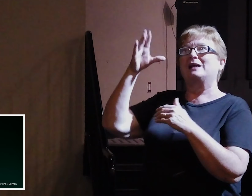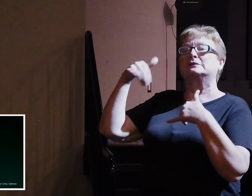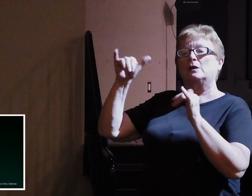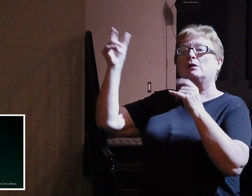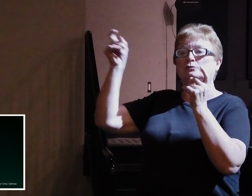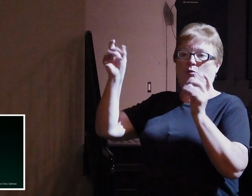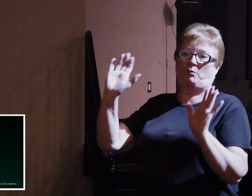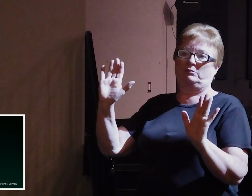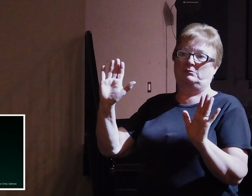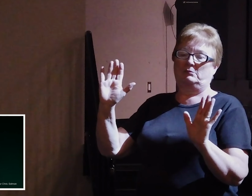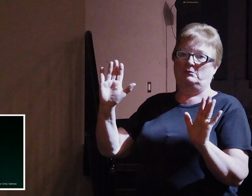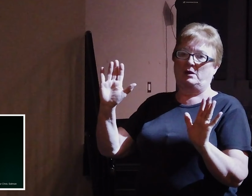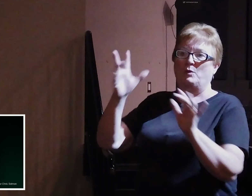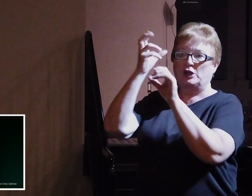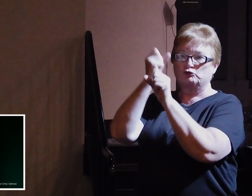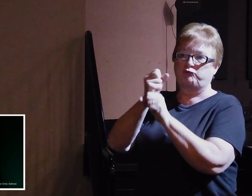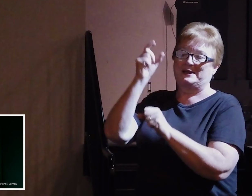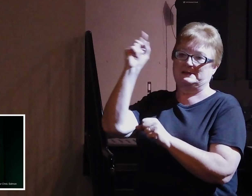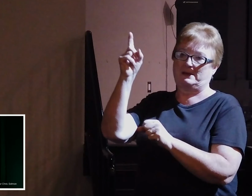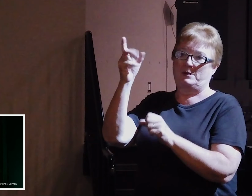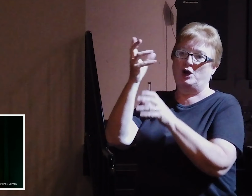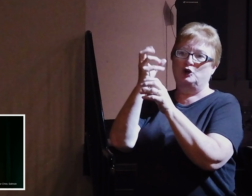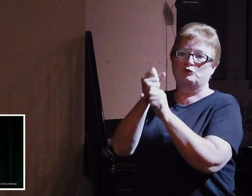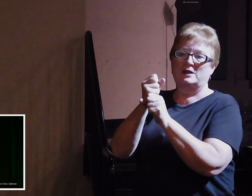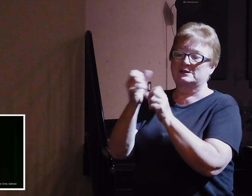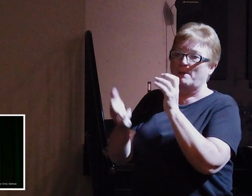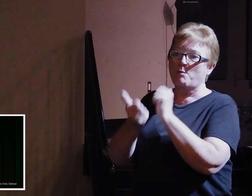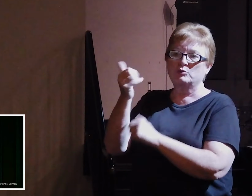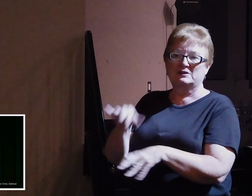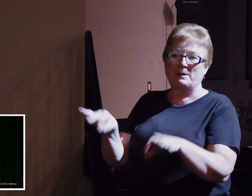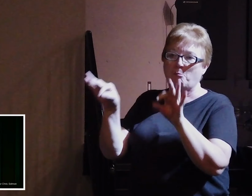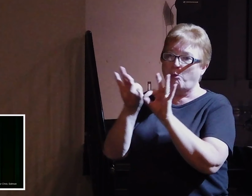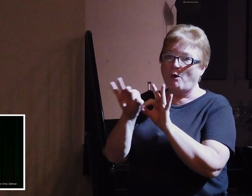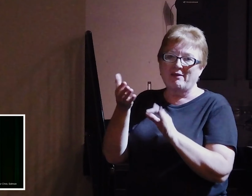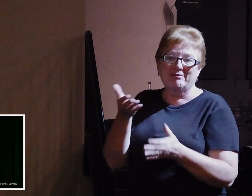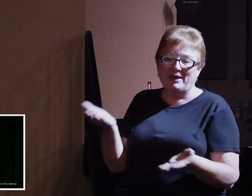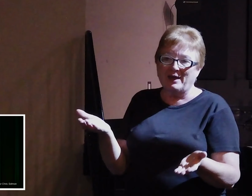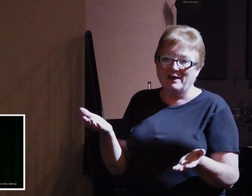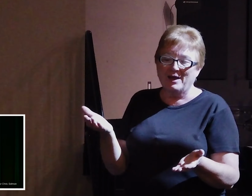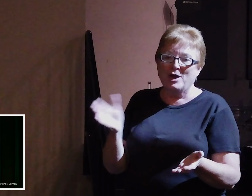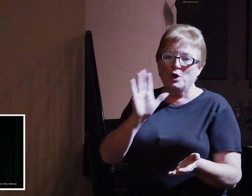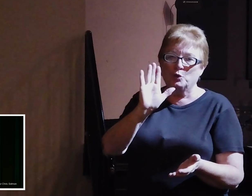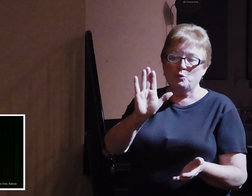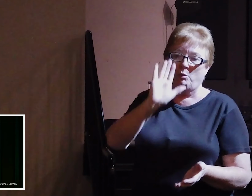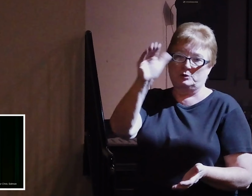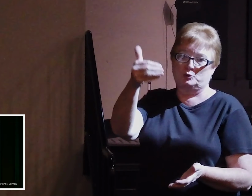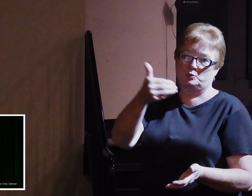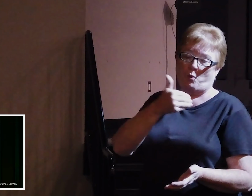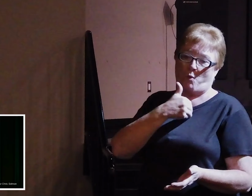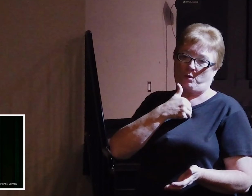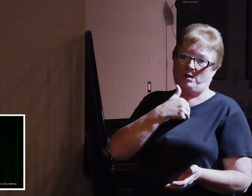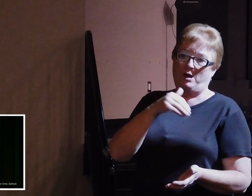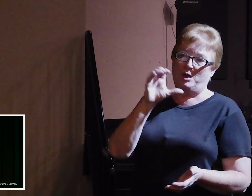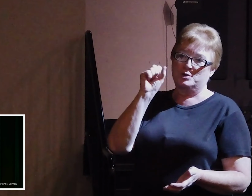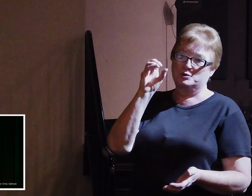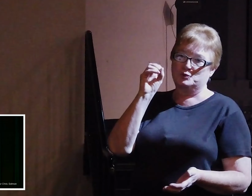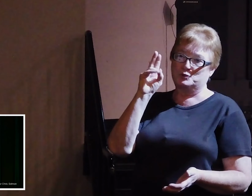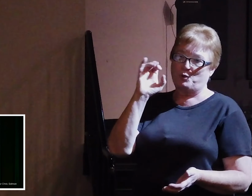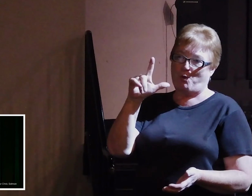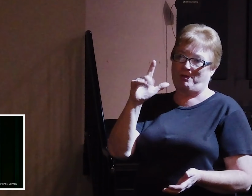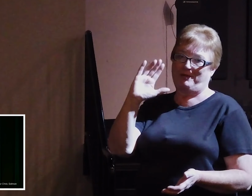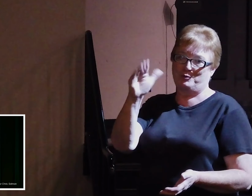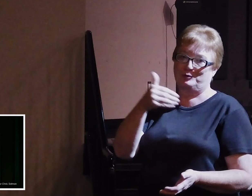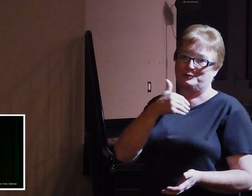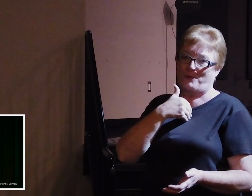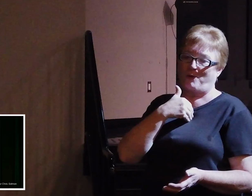But he says entrust. Entrust the very most important thing, your soul, to the very most capable